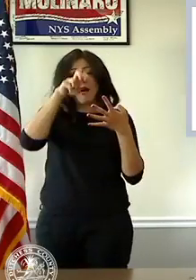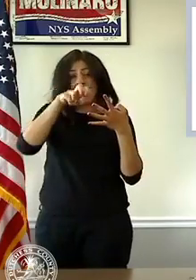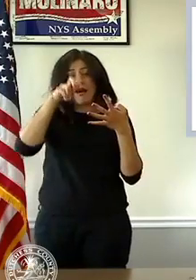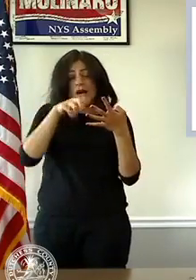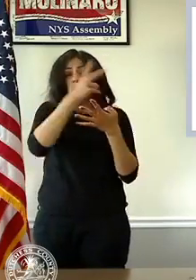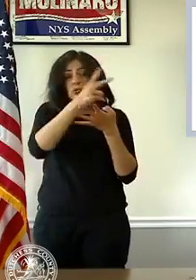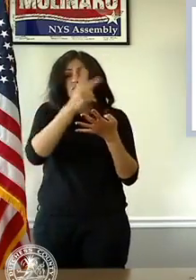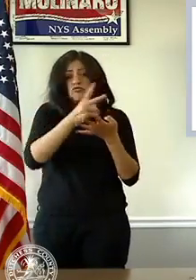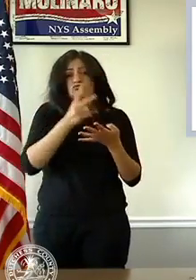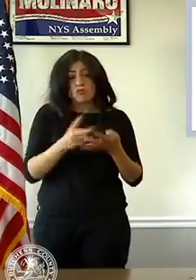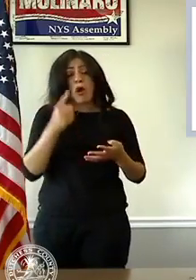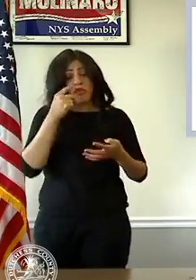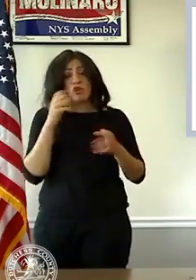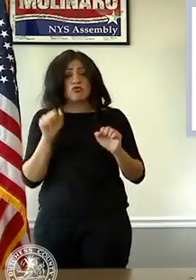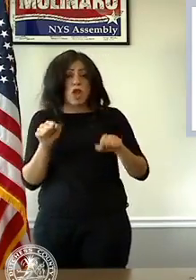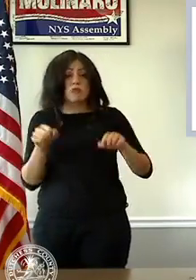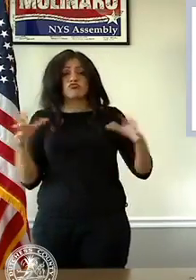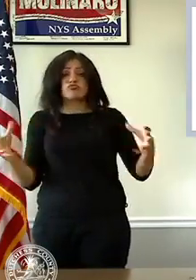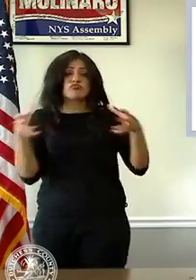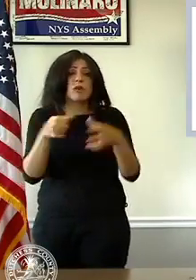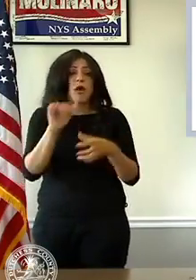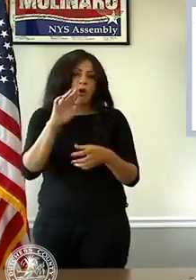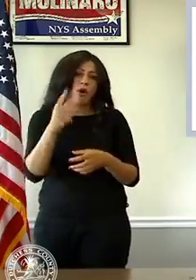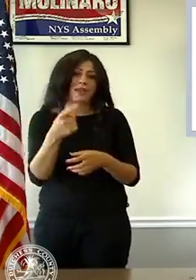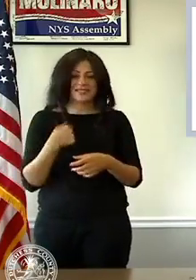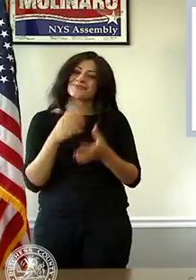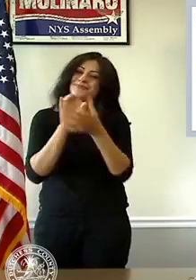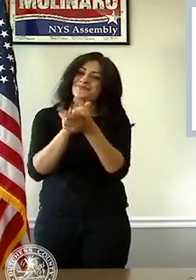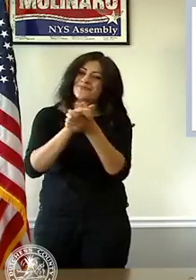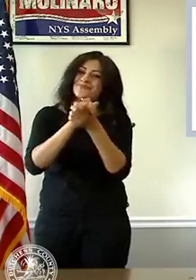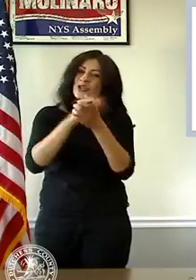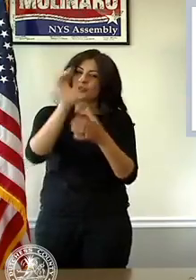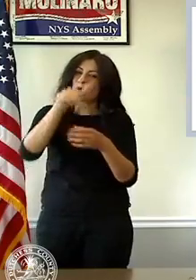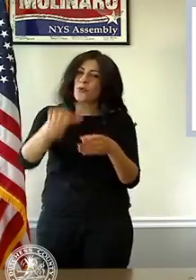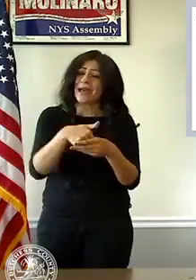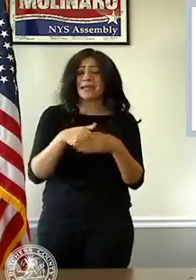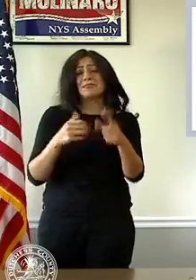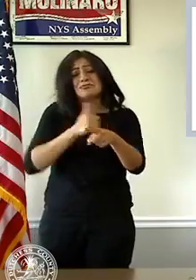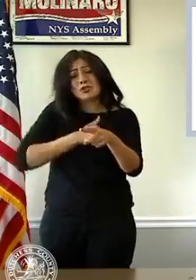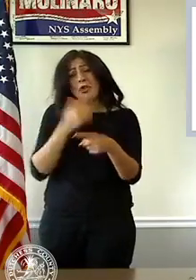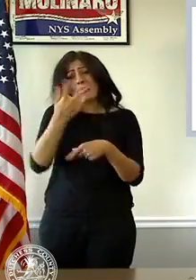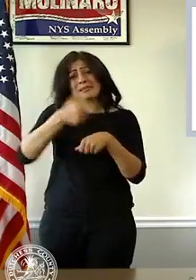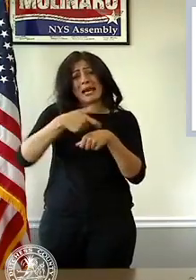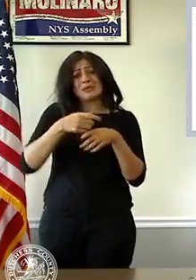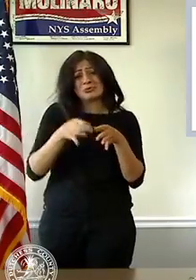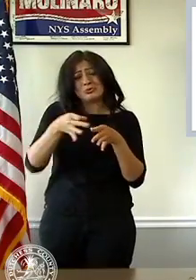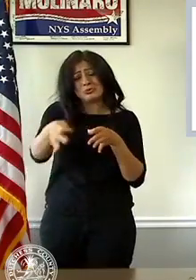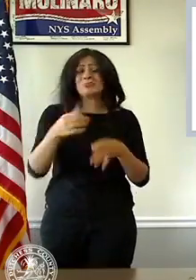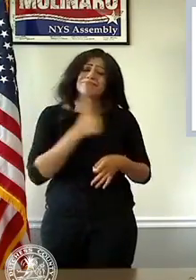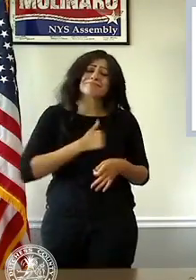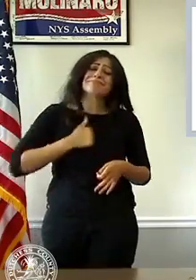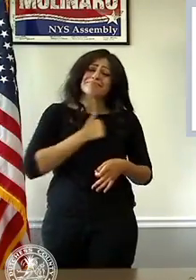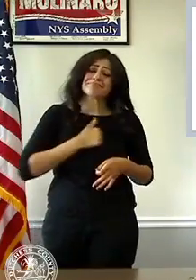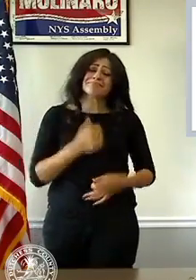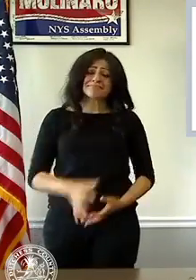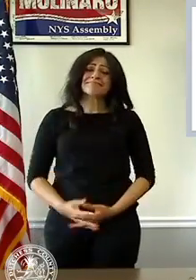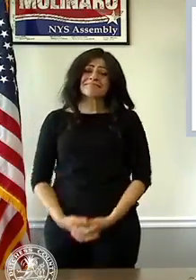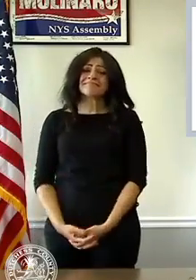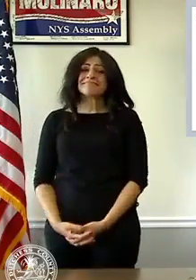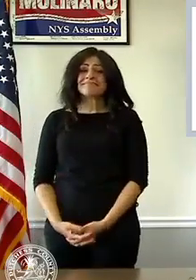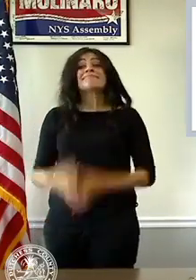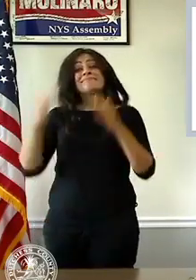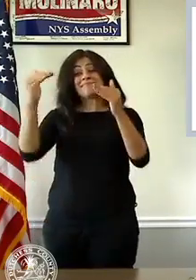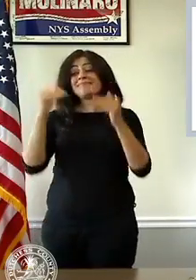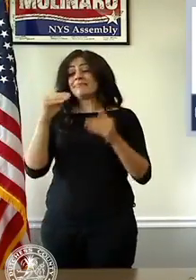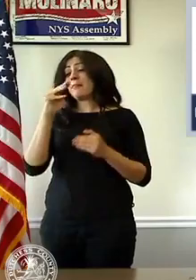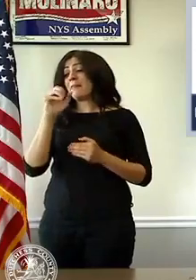quickly, you should be okay for August. And congratulations, and I apologize you've had to postpone that wedding.